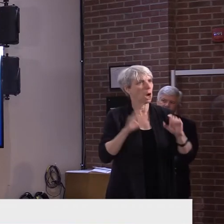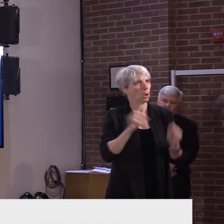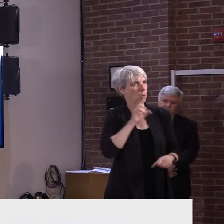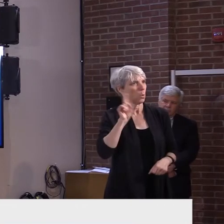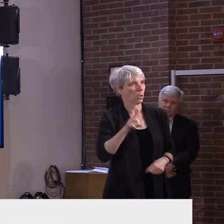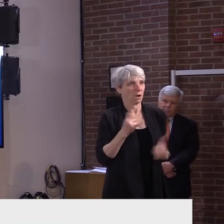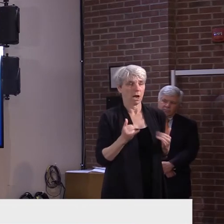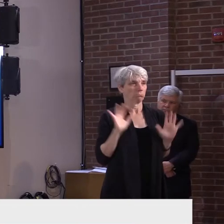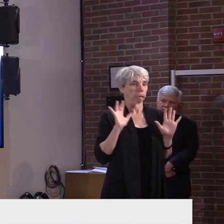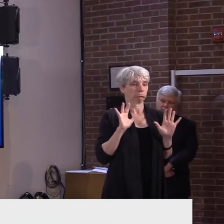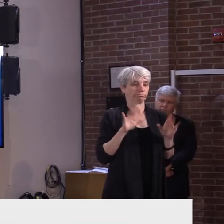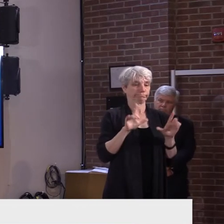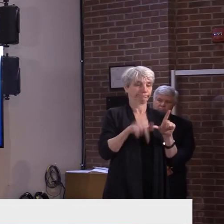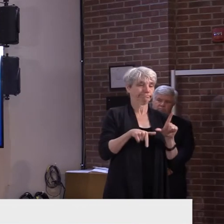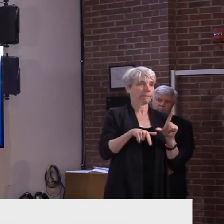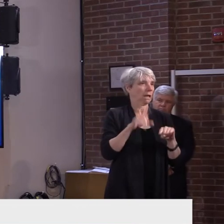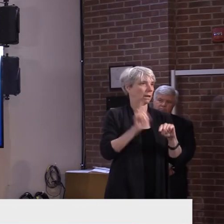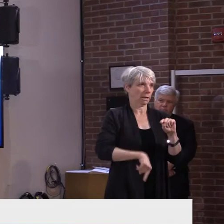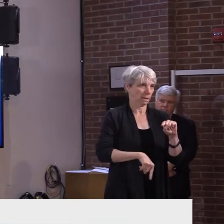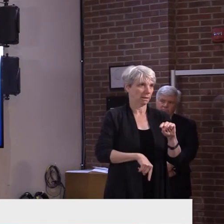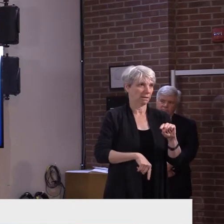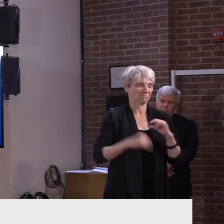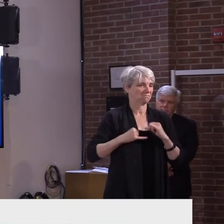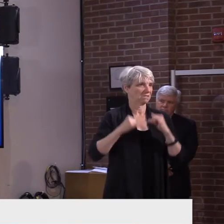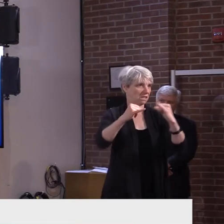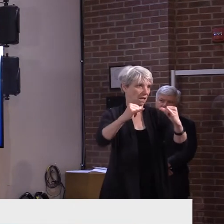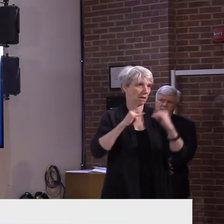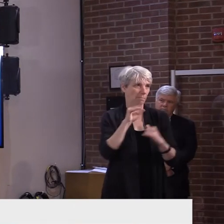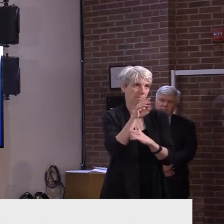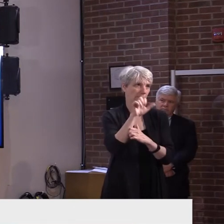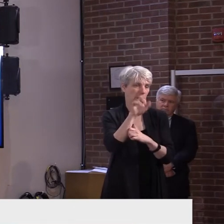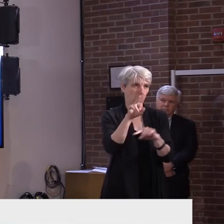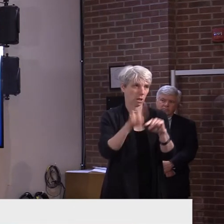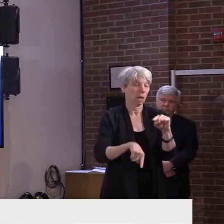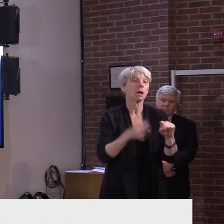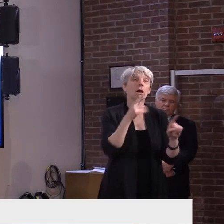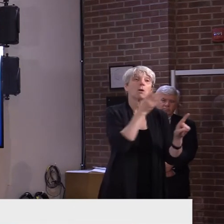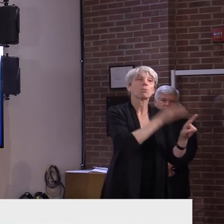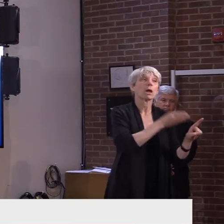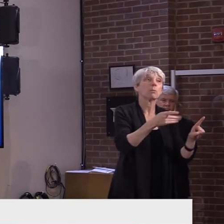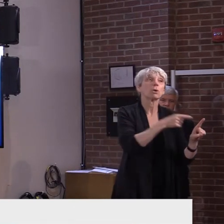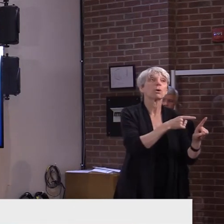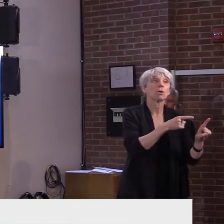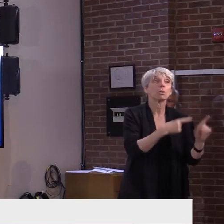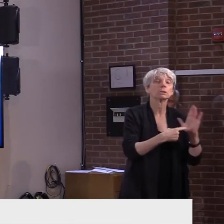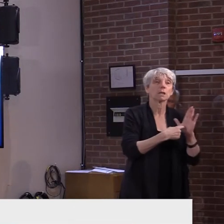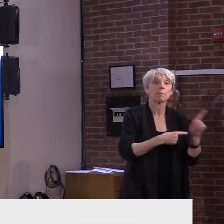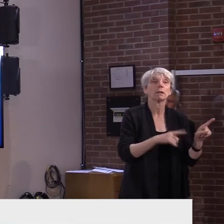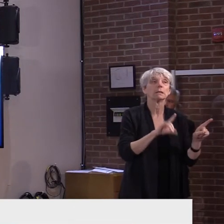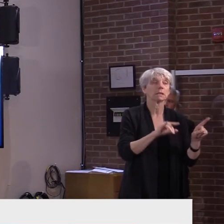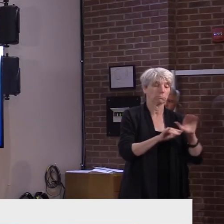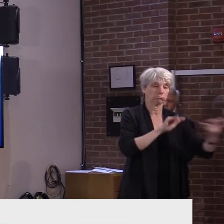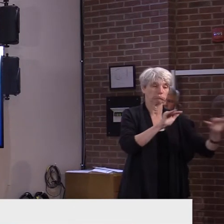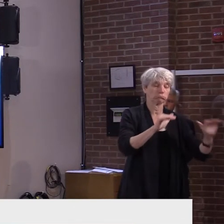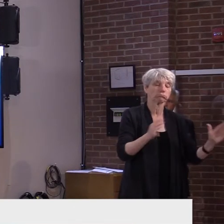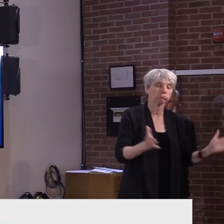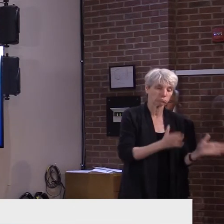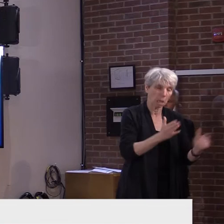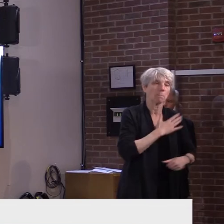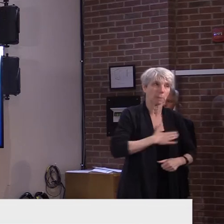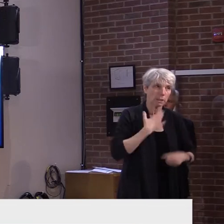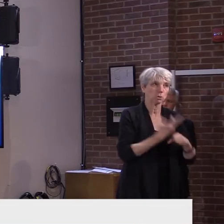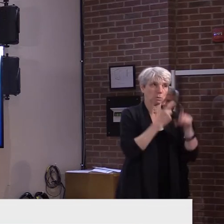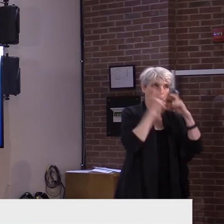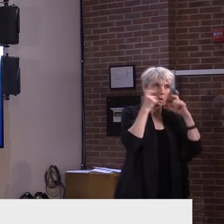to businesses as they have done in Brattleboro at this point in time, perfectly acceptable and reasonable and